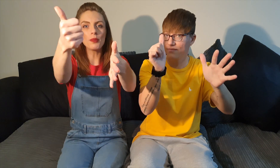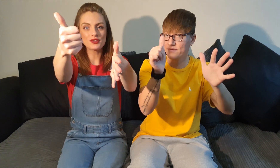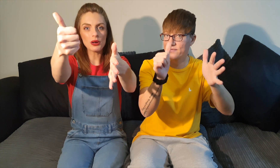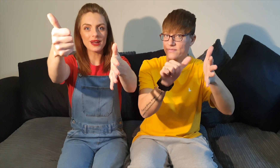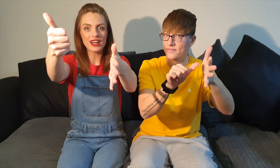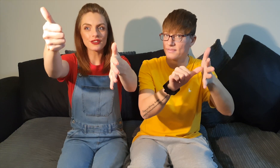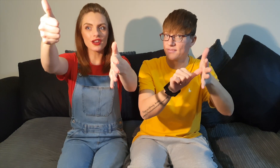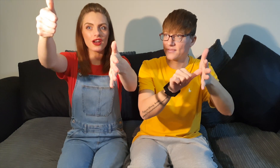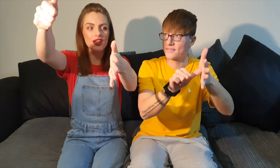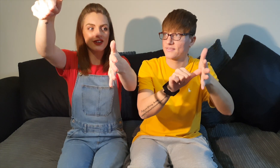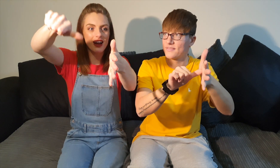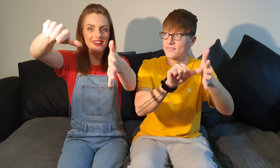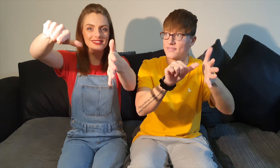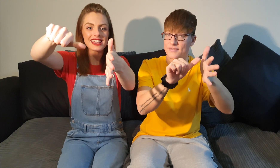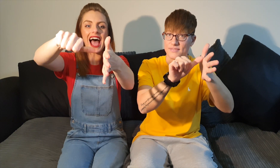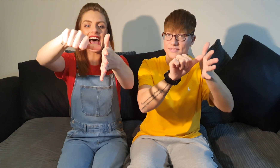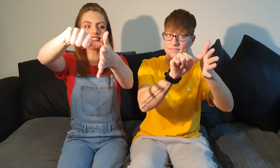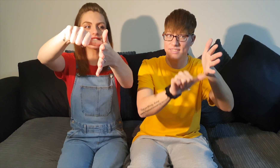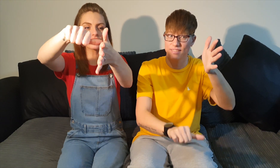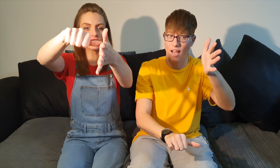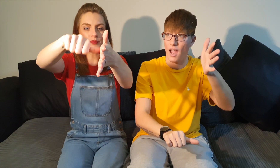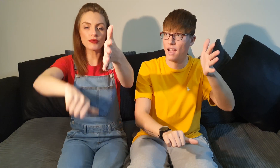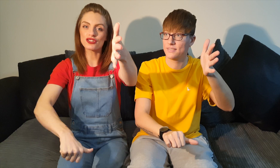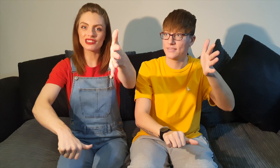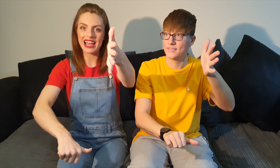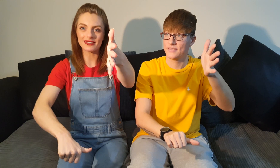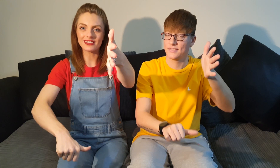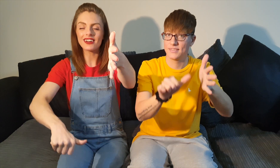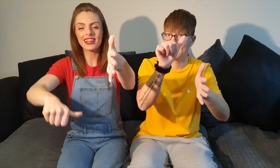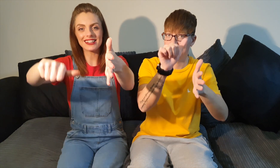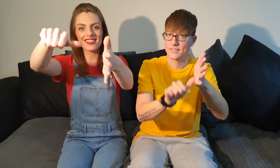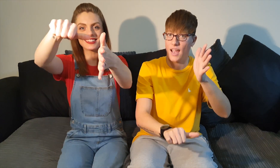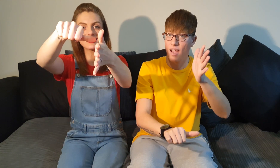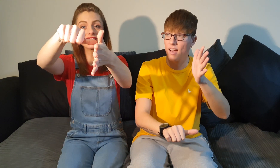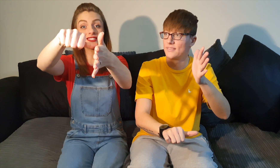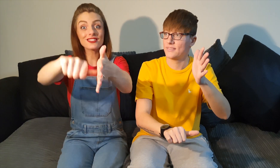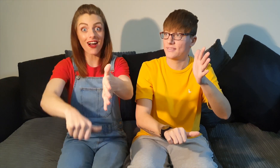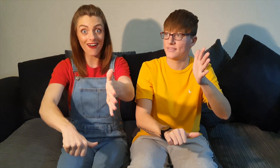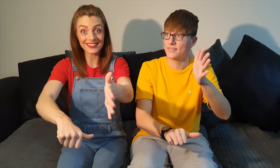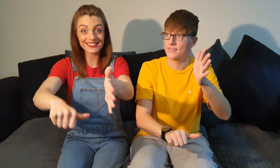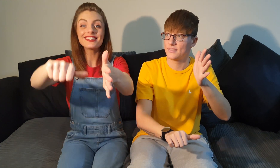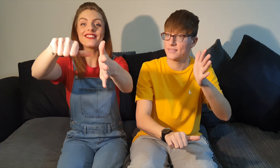up, turn it round, and it's just going to brush down. Okay, so this is start, very